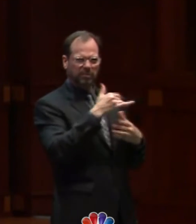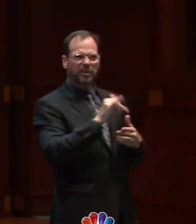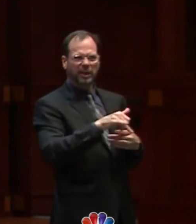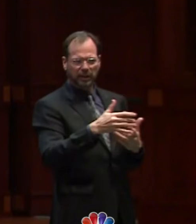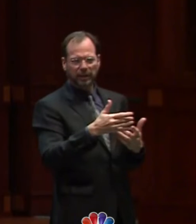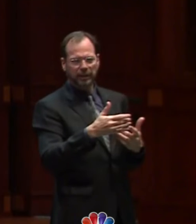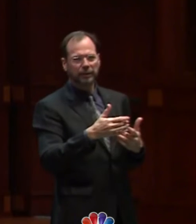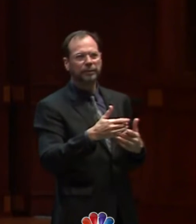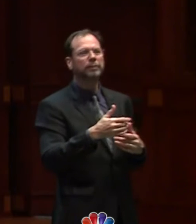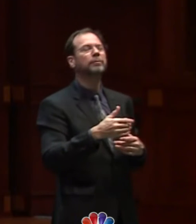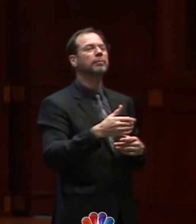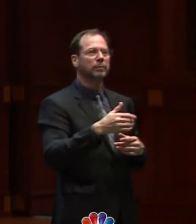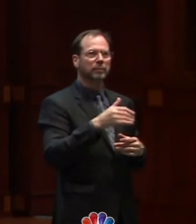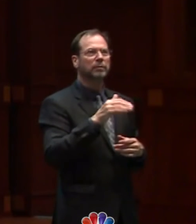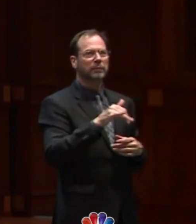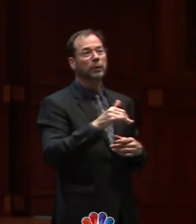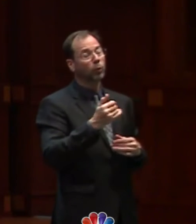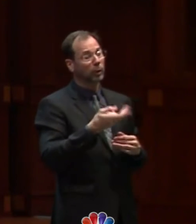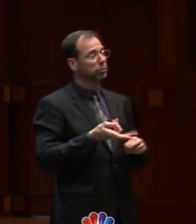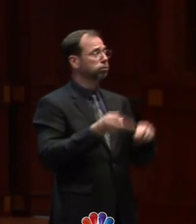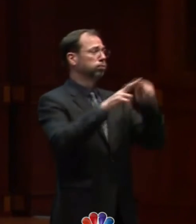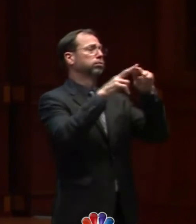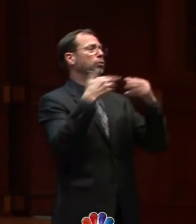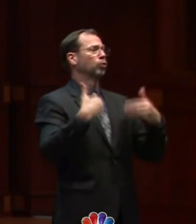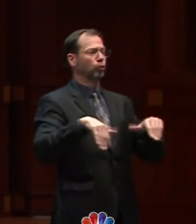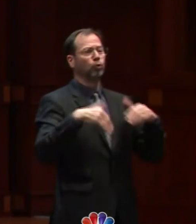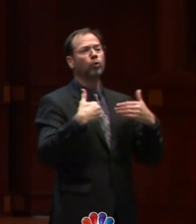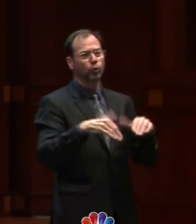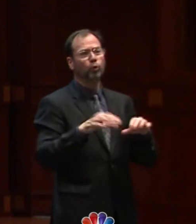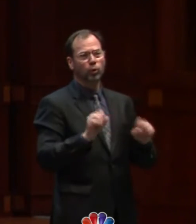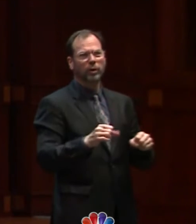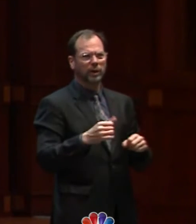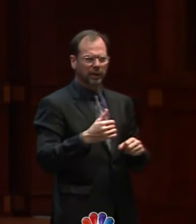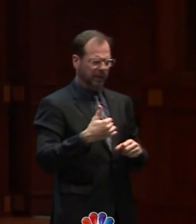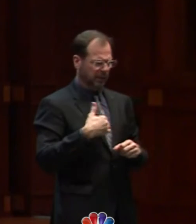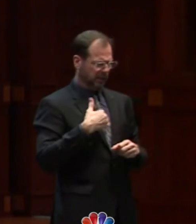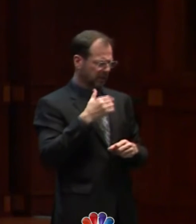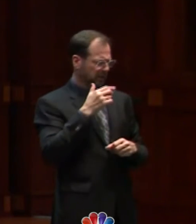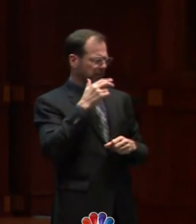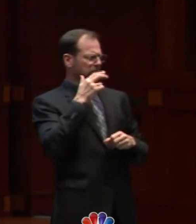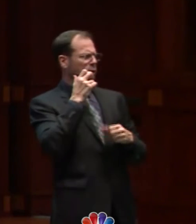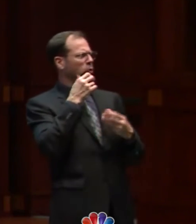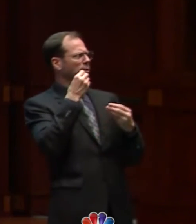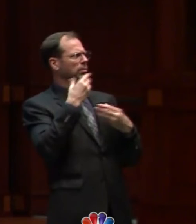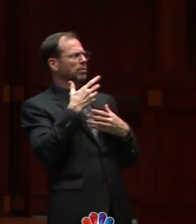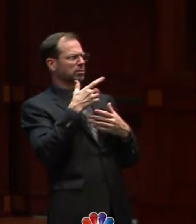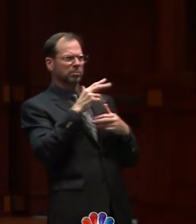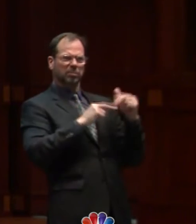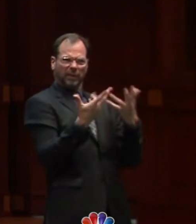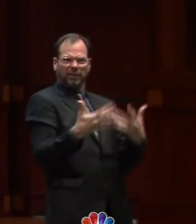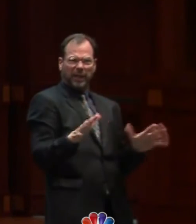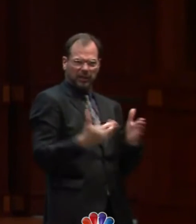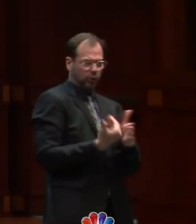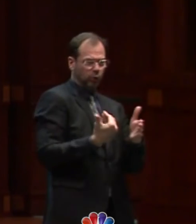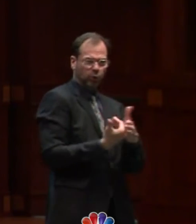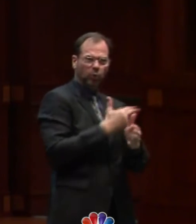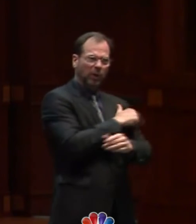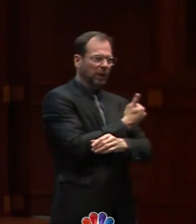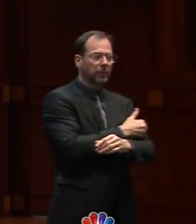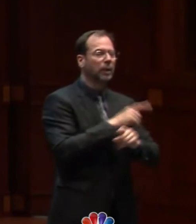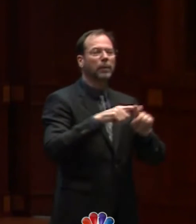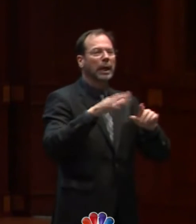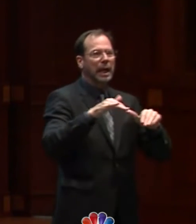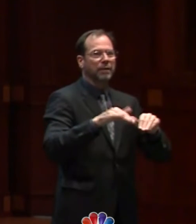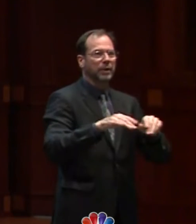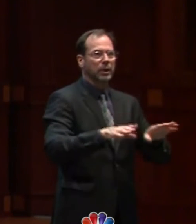and would add some substantial capacity. What I understand is it's actually been completed. It's brand new, but it just hasn't